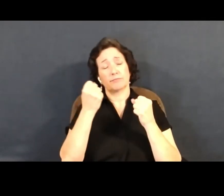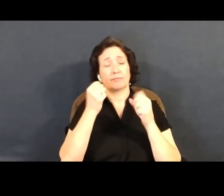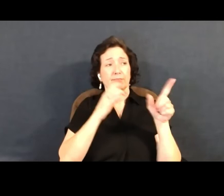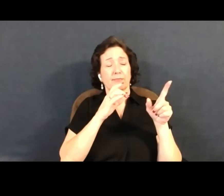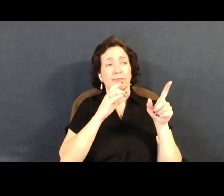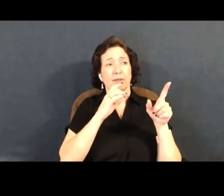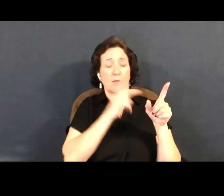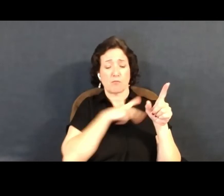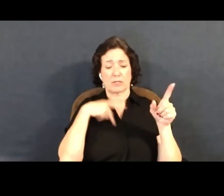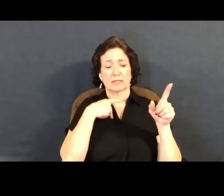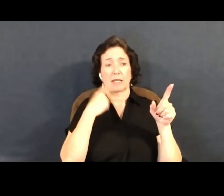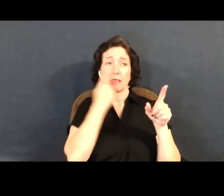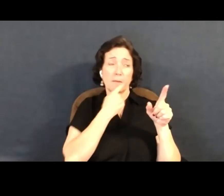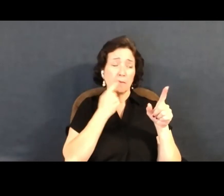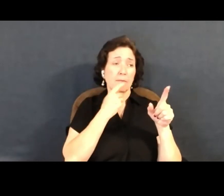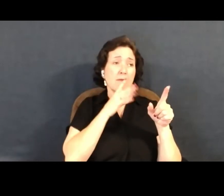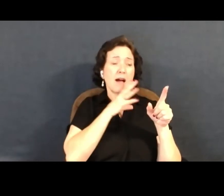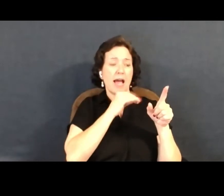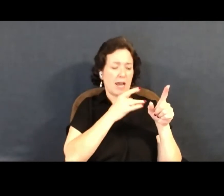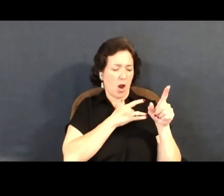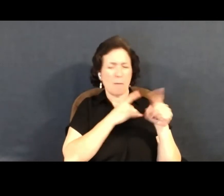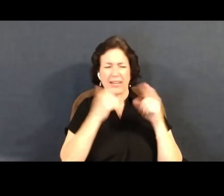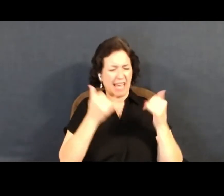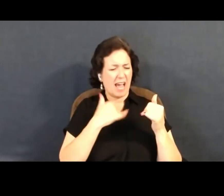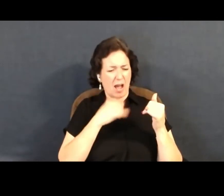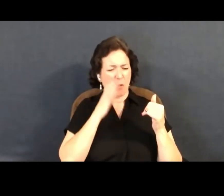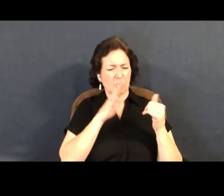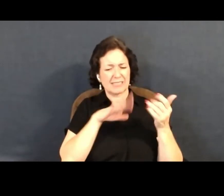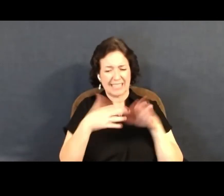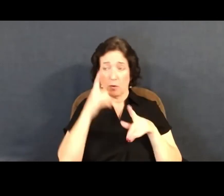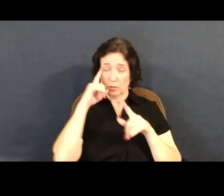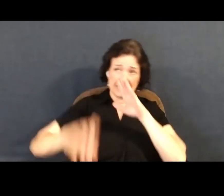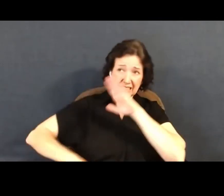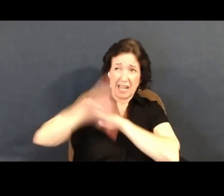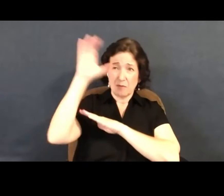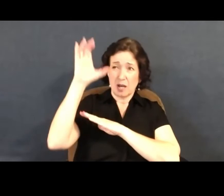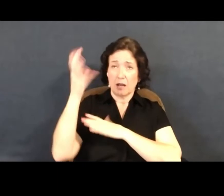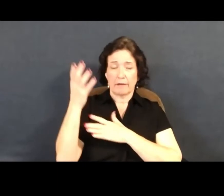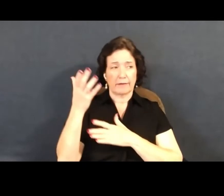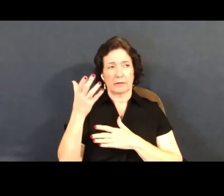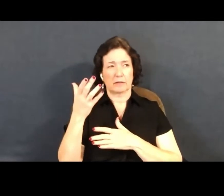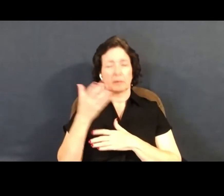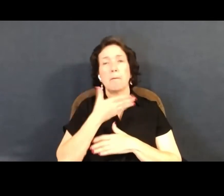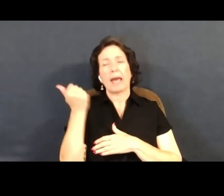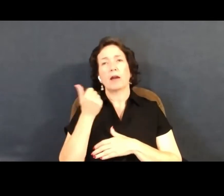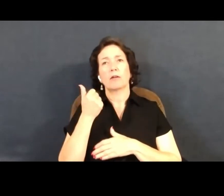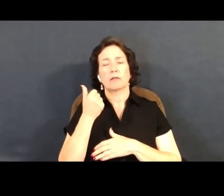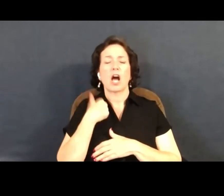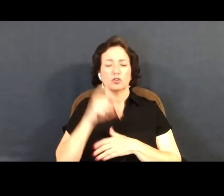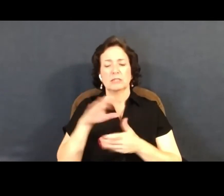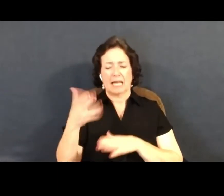and her heart, and yet I am to die as soon as the sun rises. It's better that I am. I would be no good for